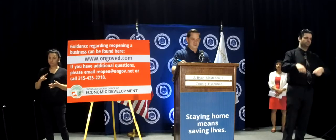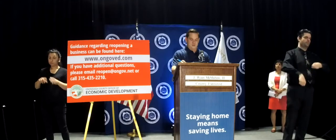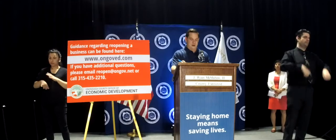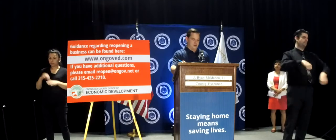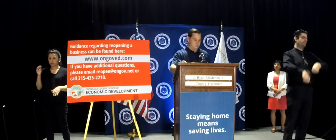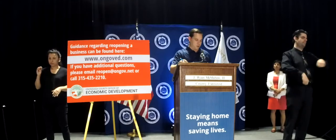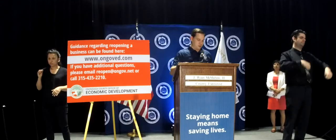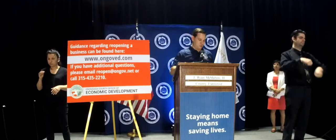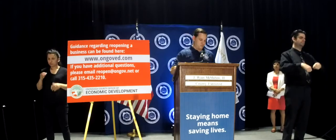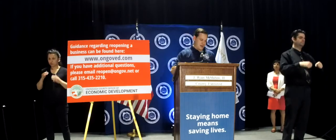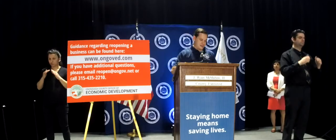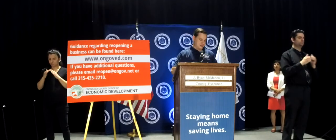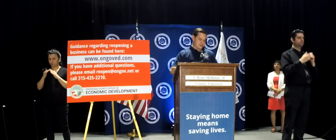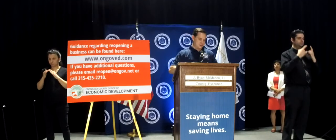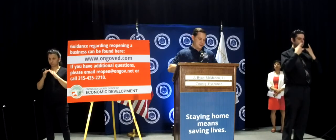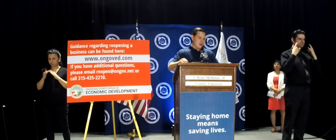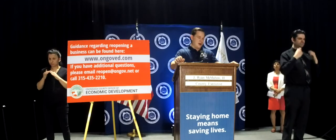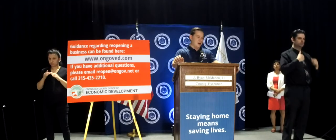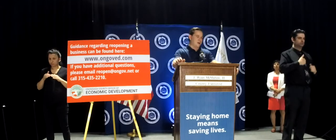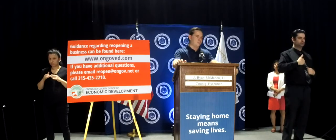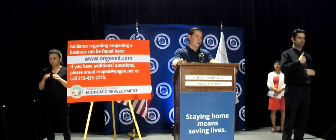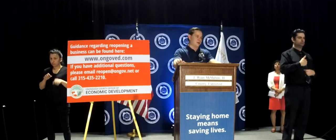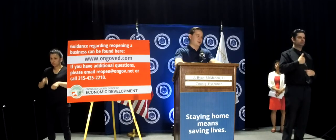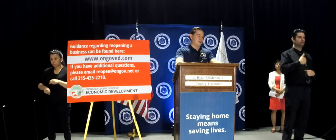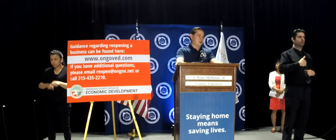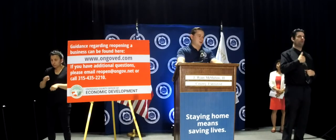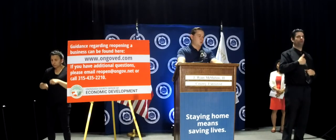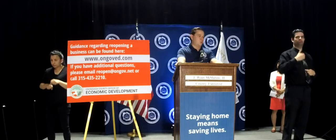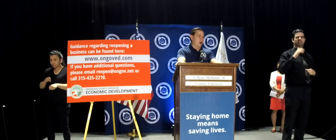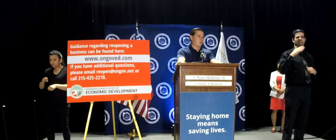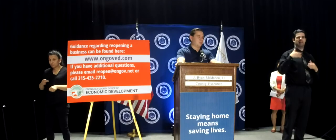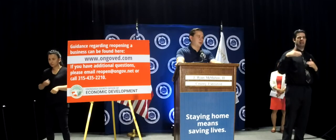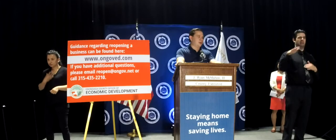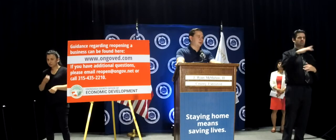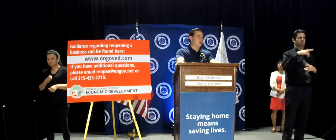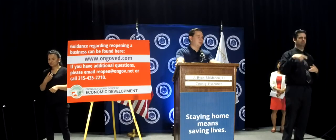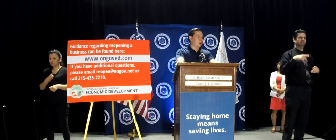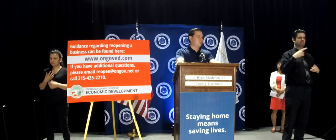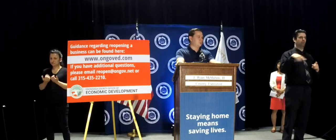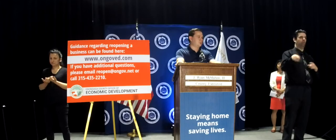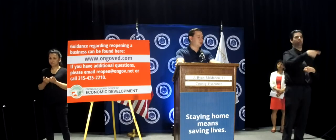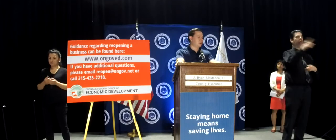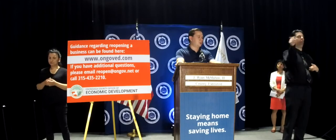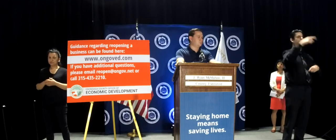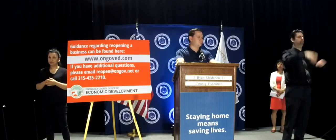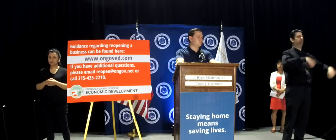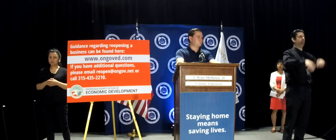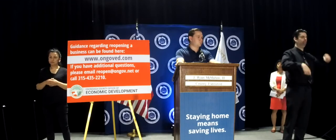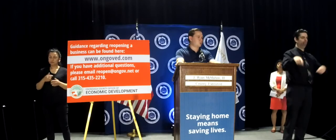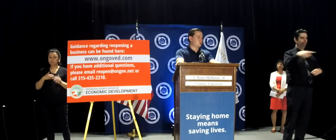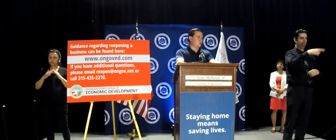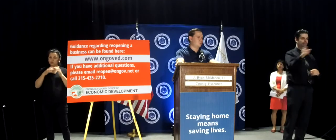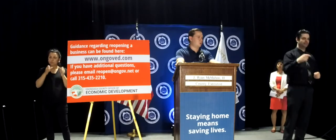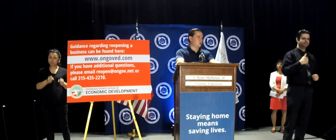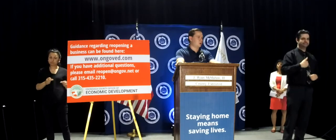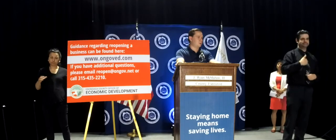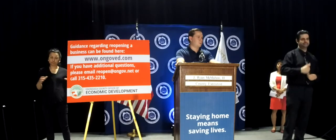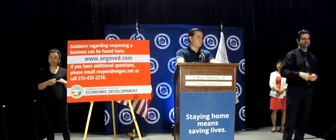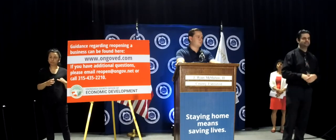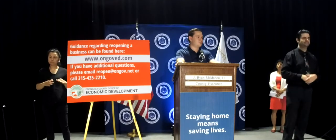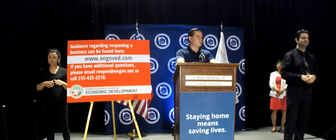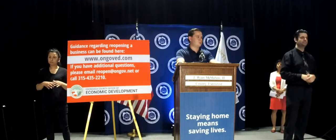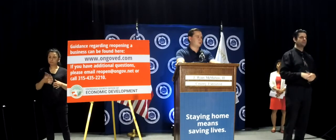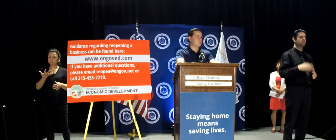was riding his bike too fast. But we'll probably hang around. If we're